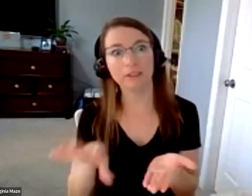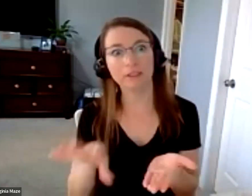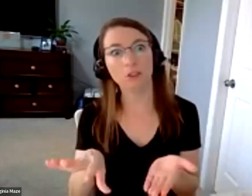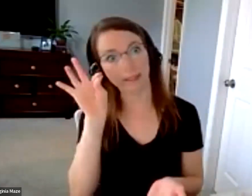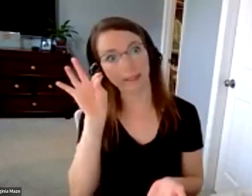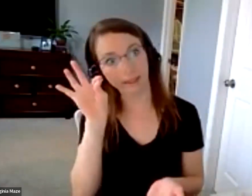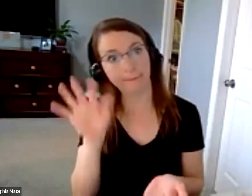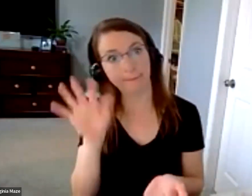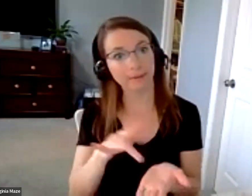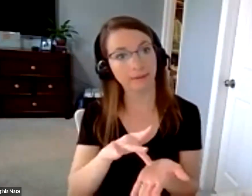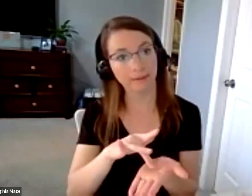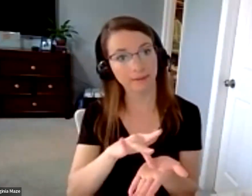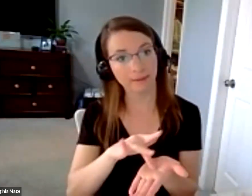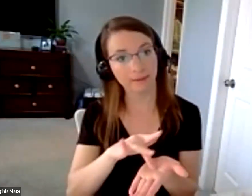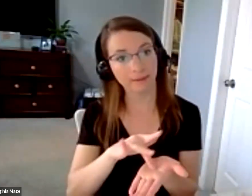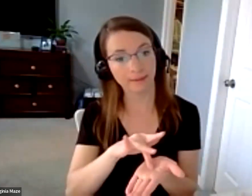Okay. At the pharmacy, you pick up